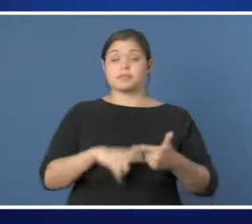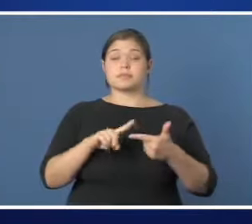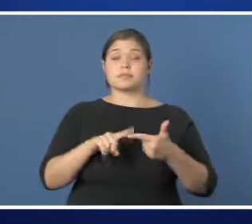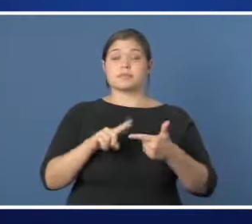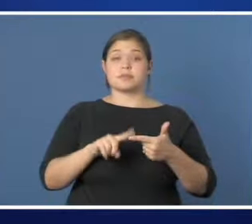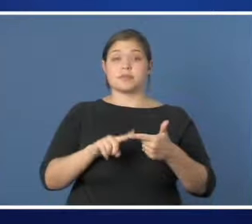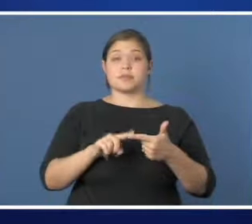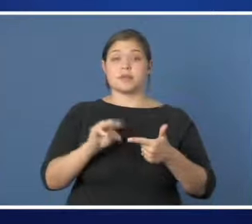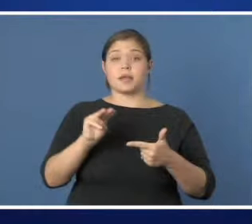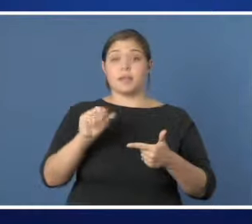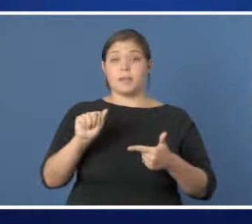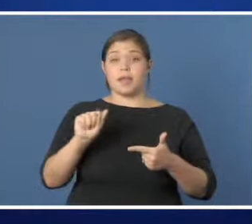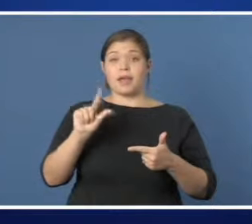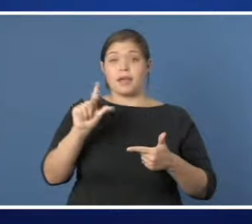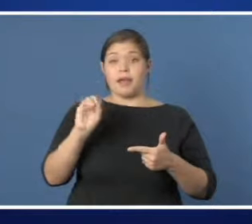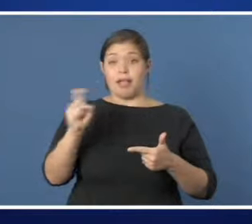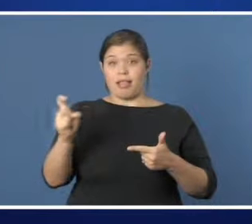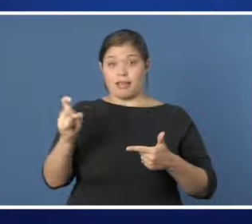Maalox,